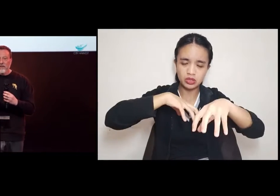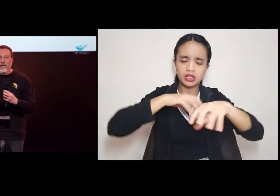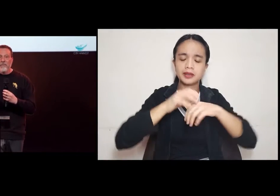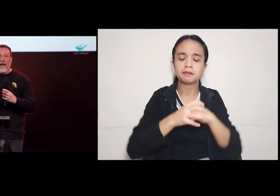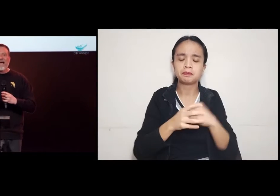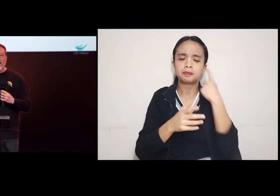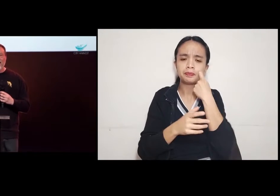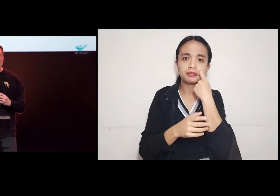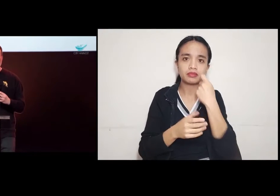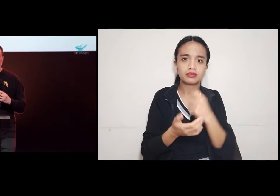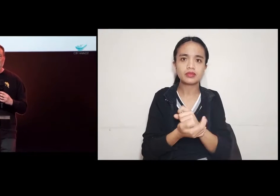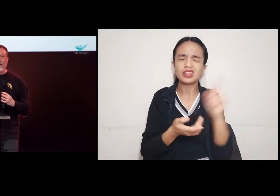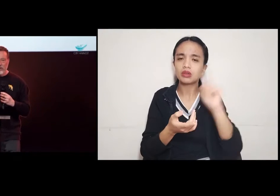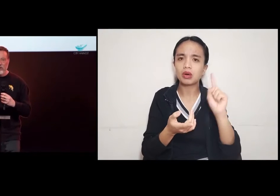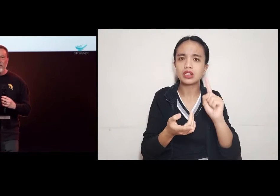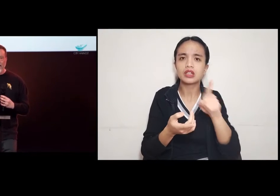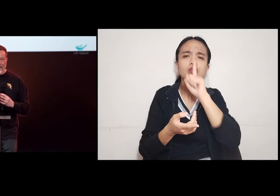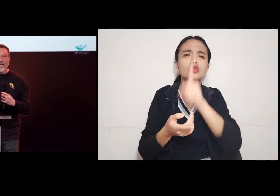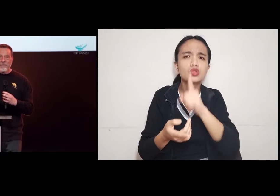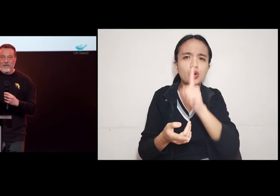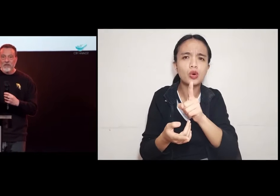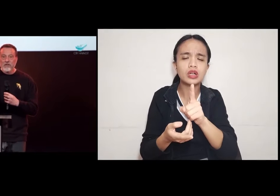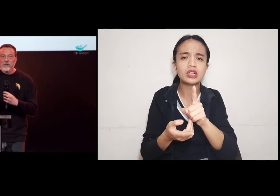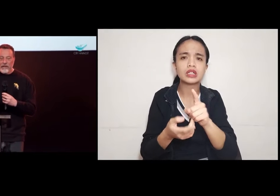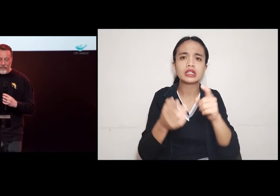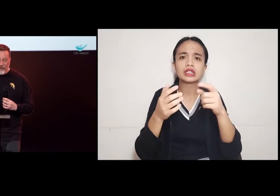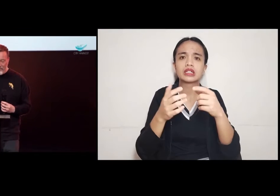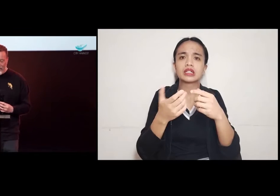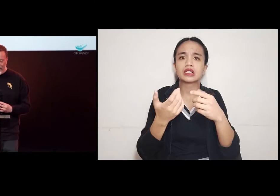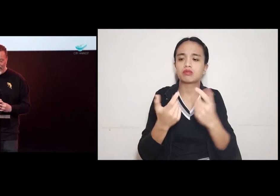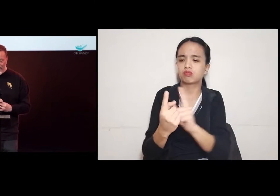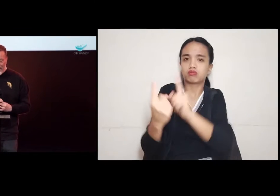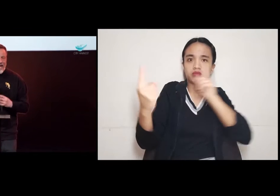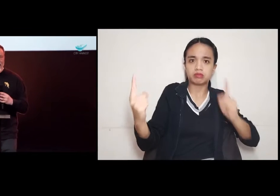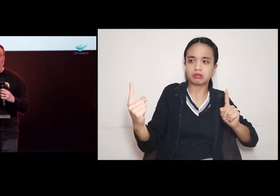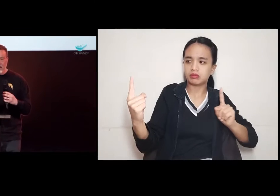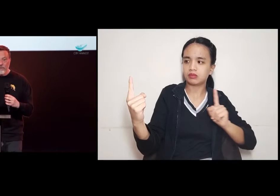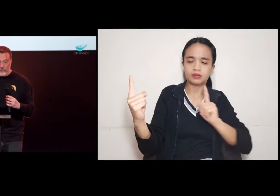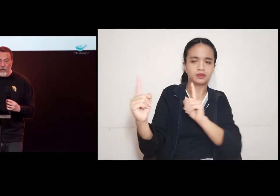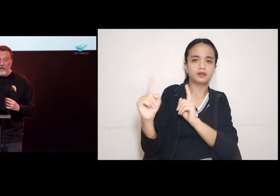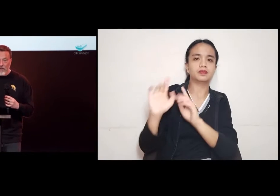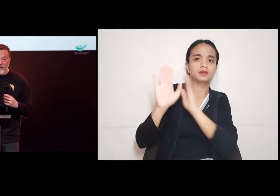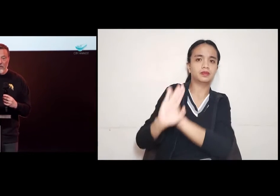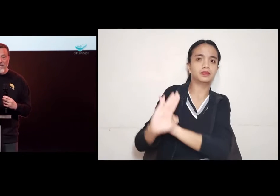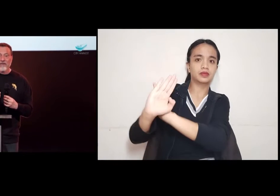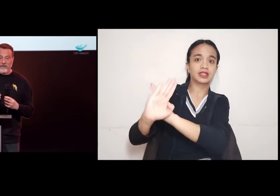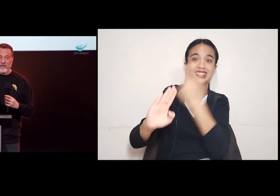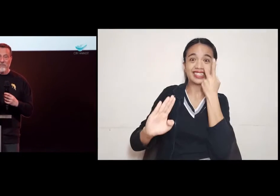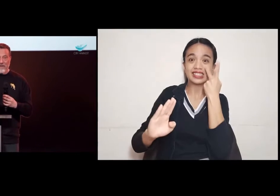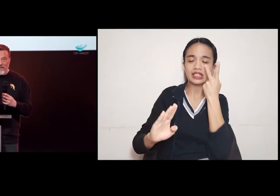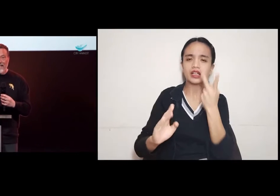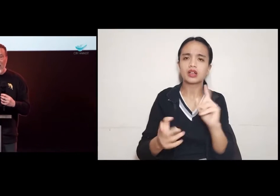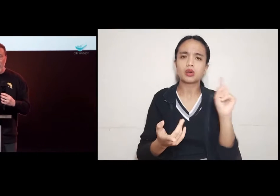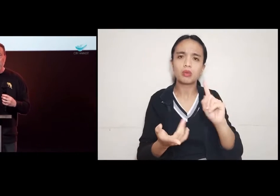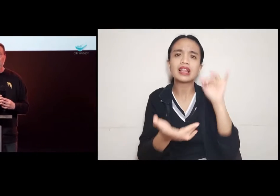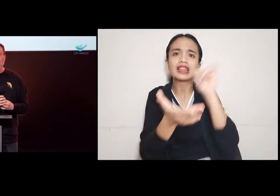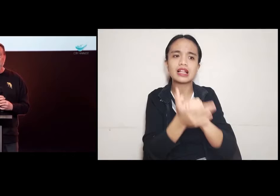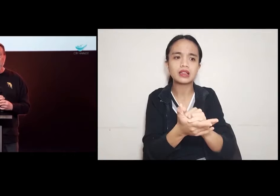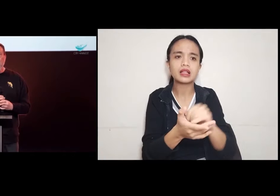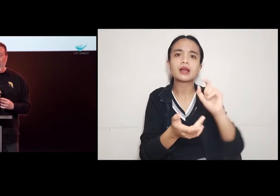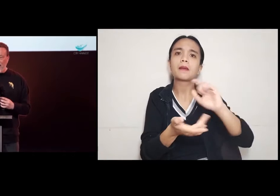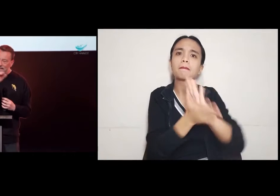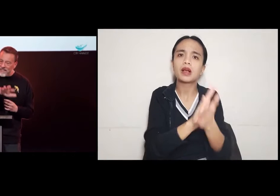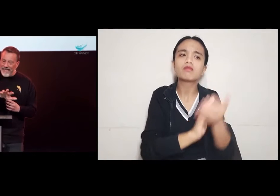they were literally backing up, making sure they kept the distance away from her. And this is before they were telling us to be that